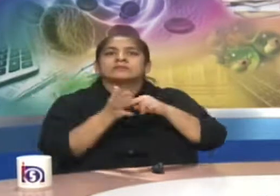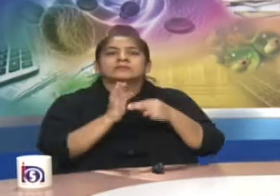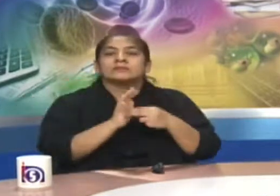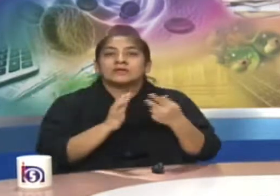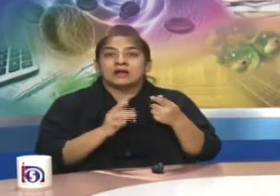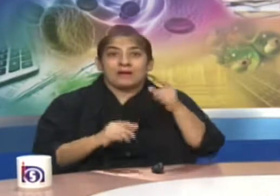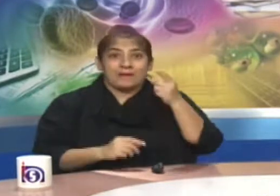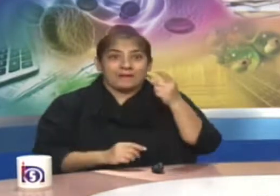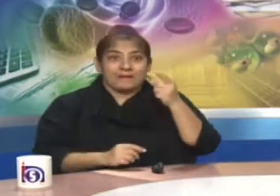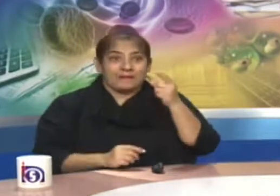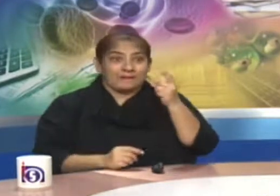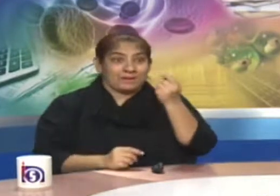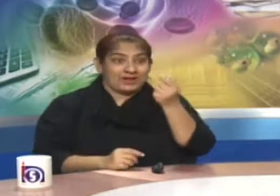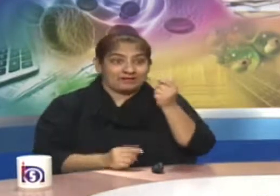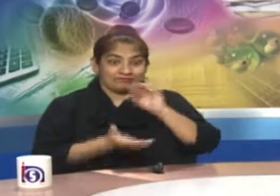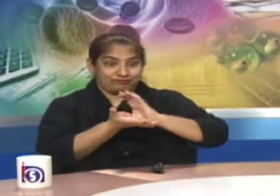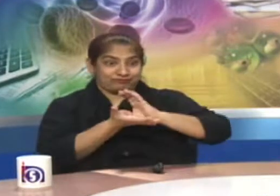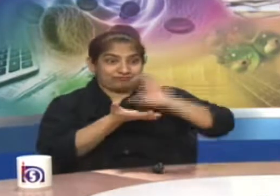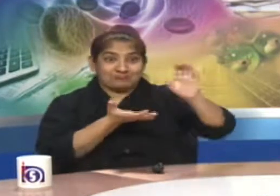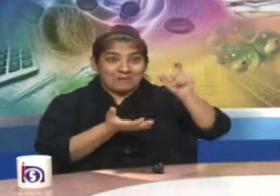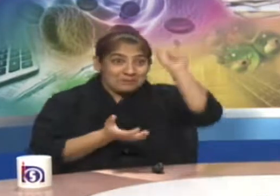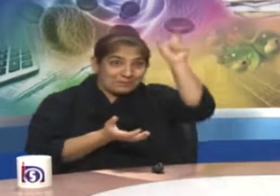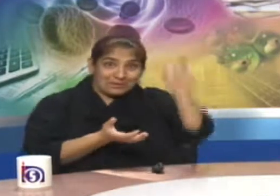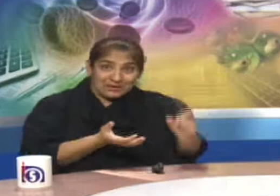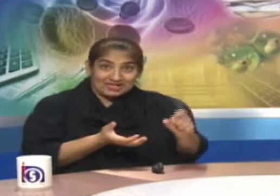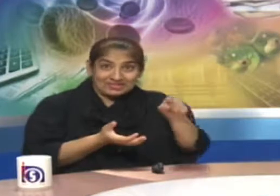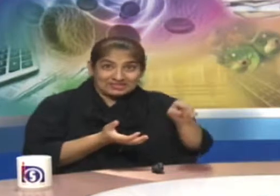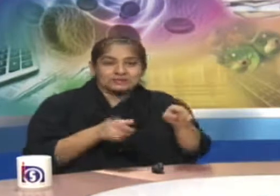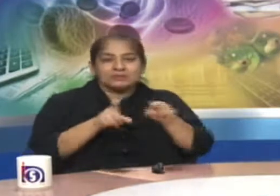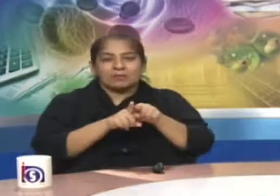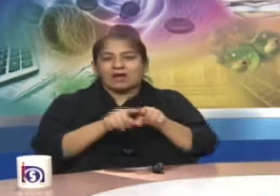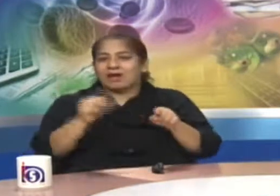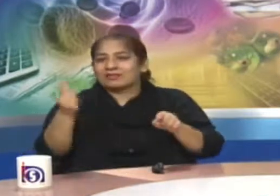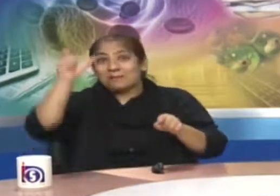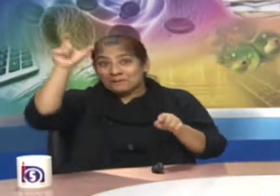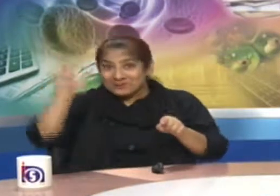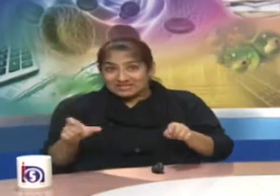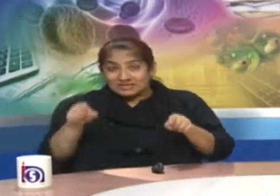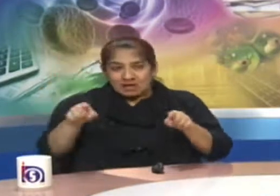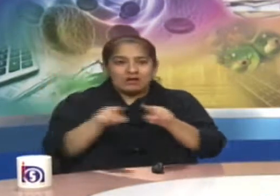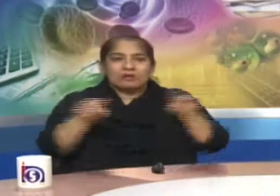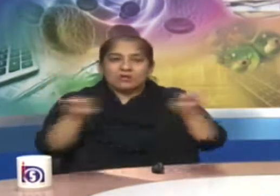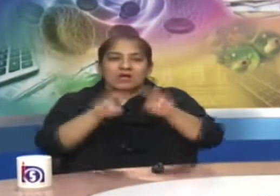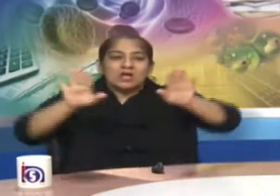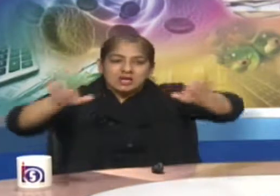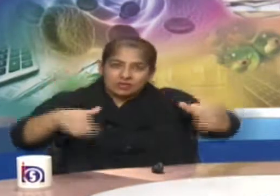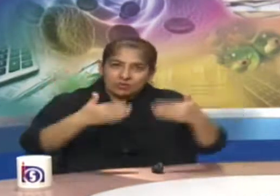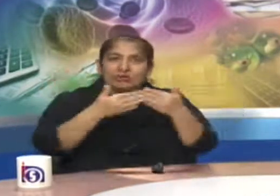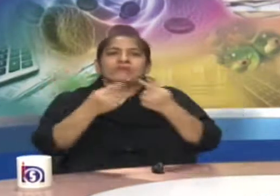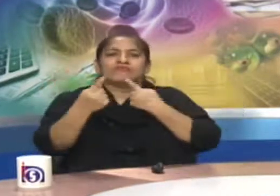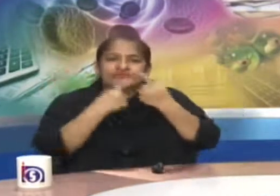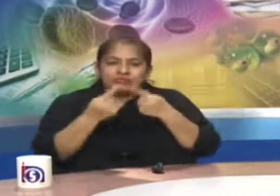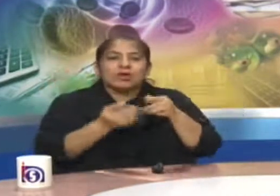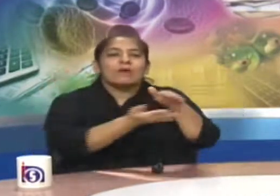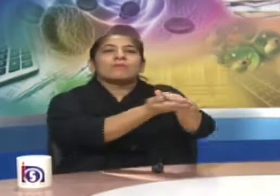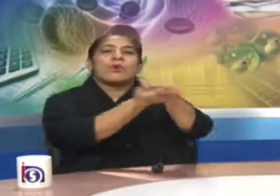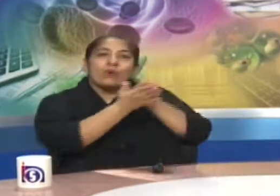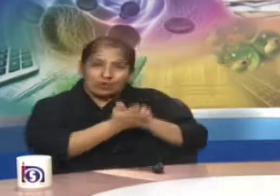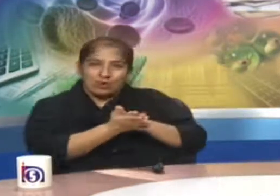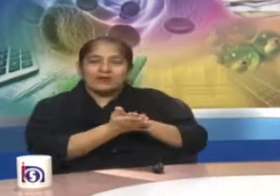discuss. Like the first point is it helps investors